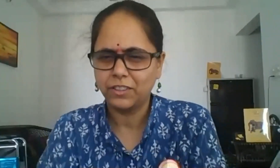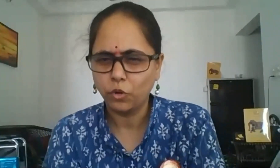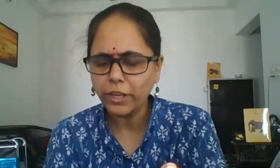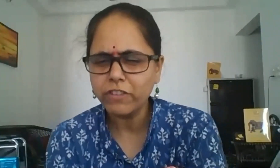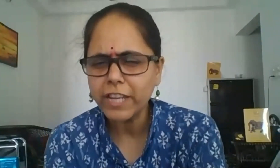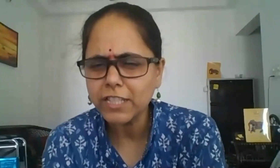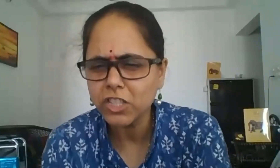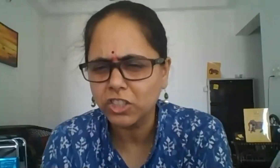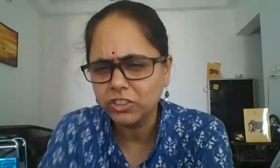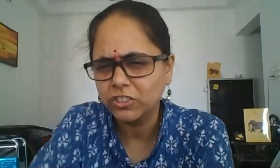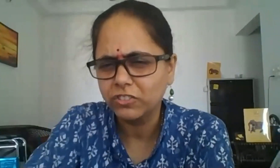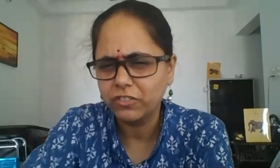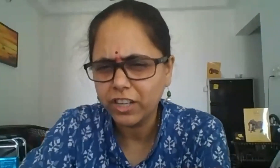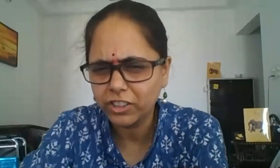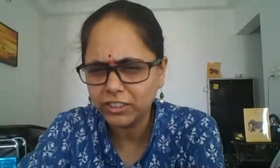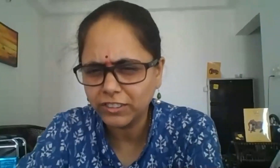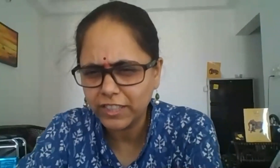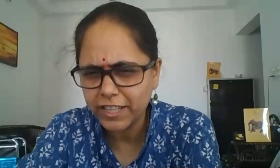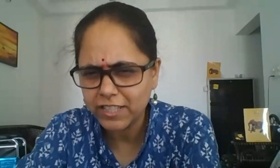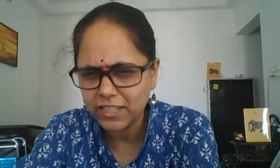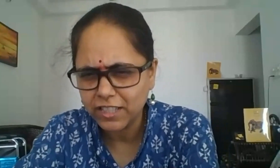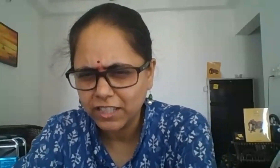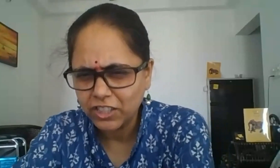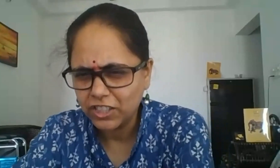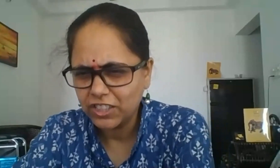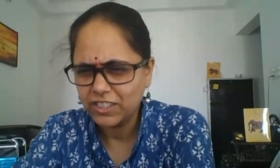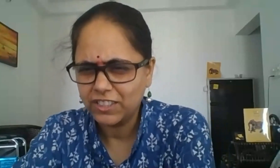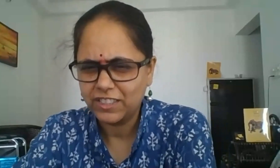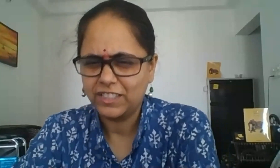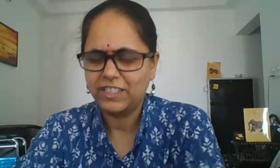Only one answer. Where are others? Yes.